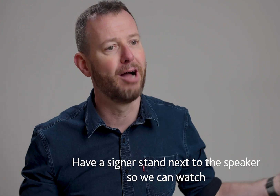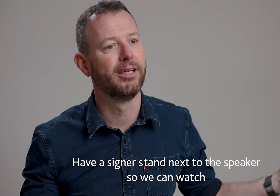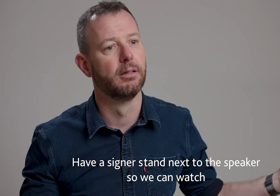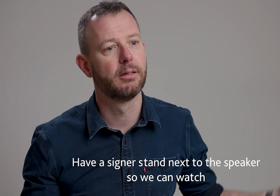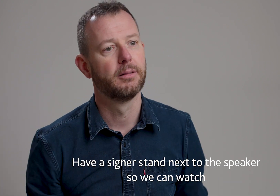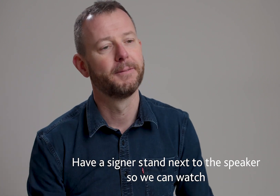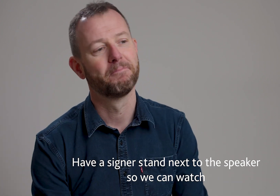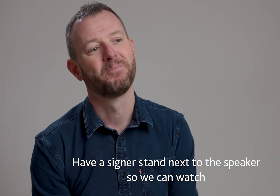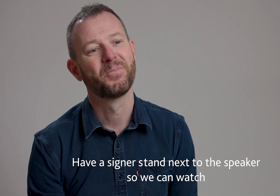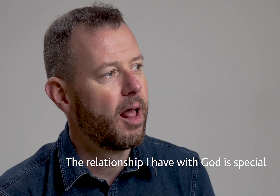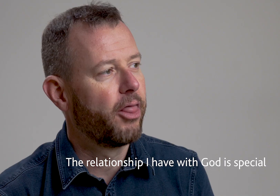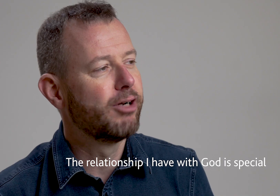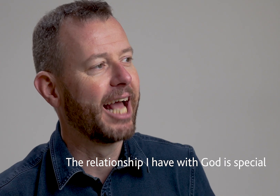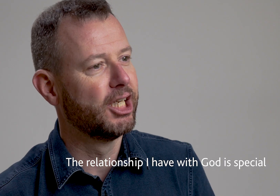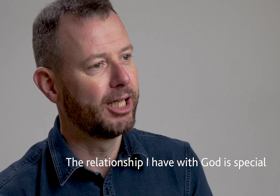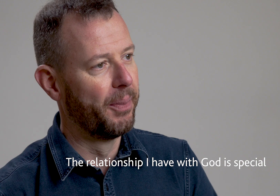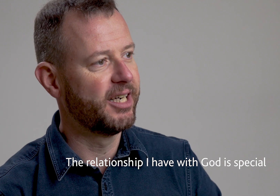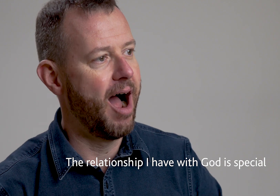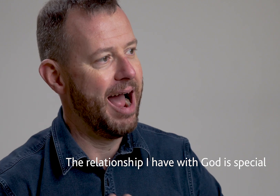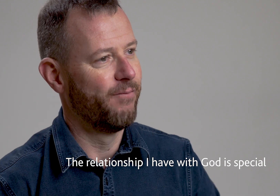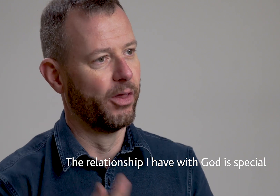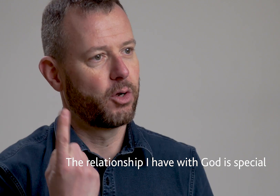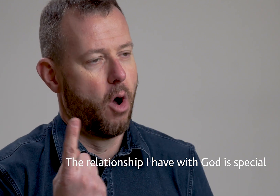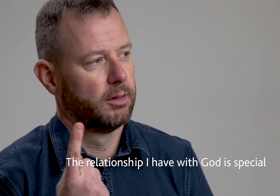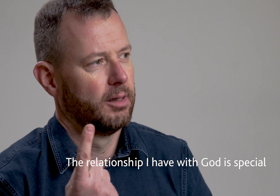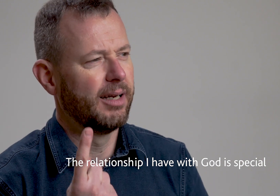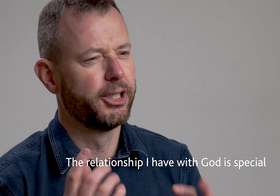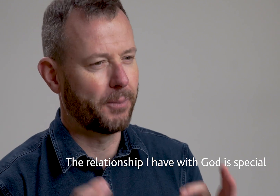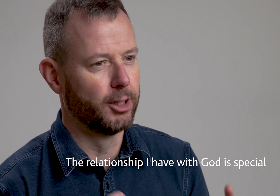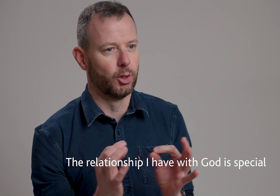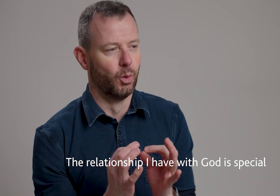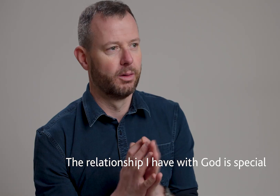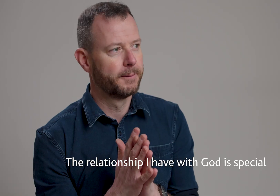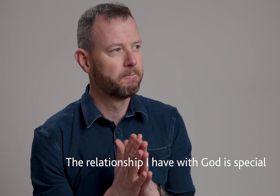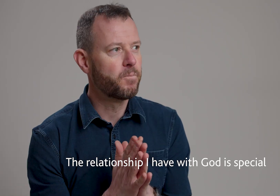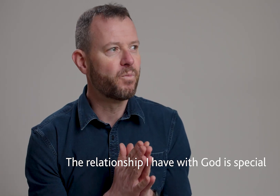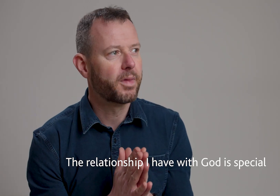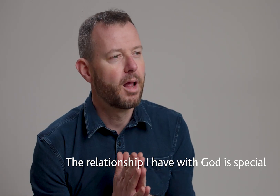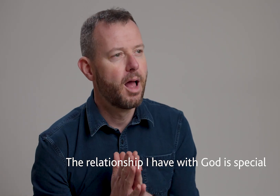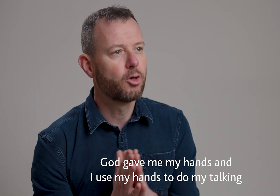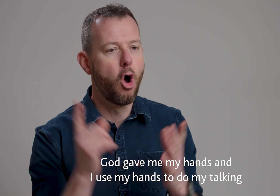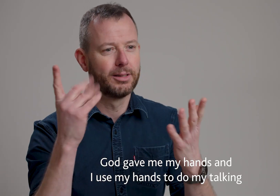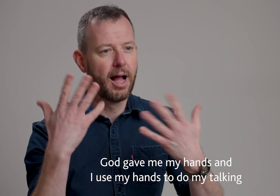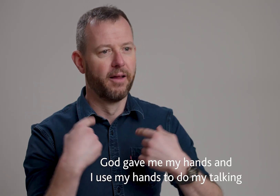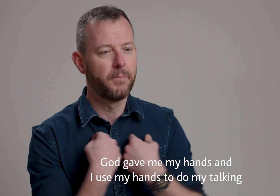downers. The relationship that I have with God is stutter. God gave me